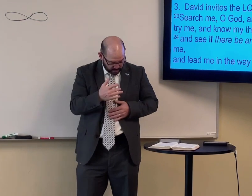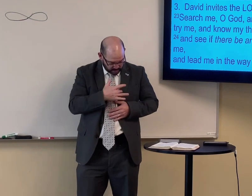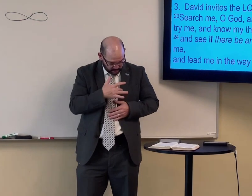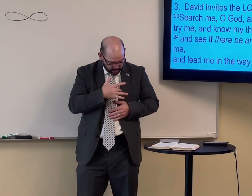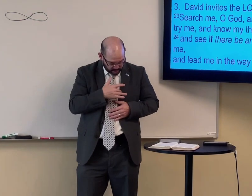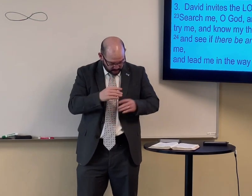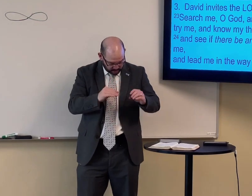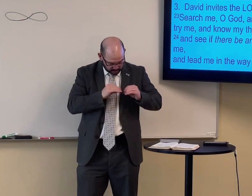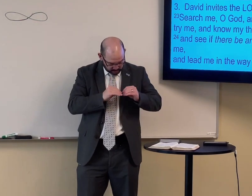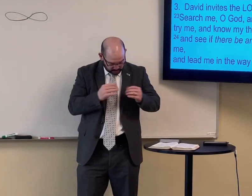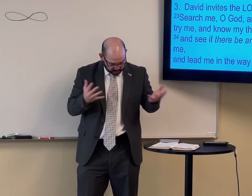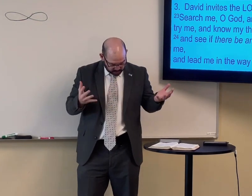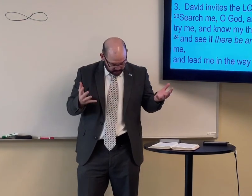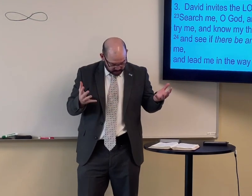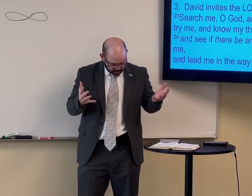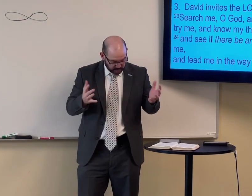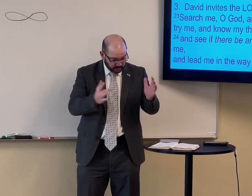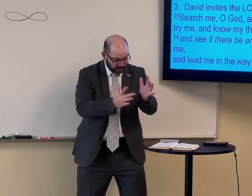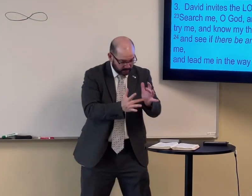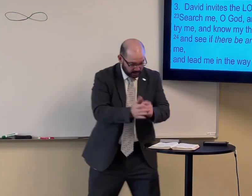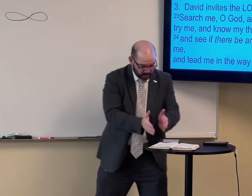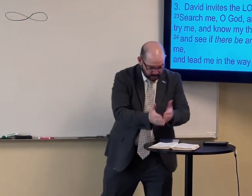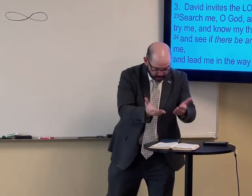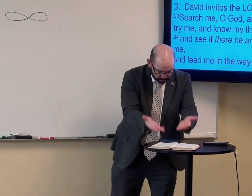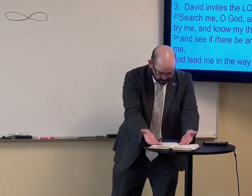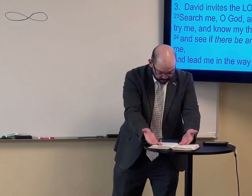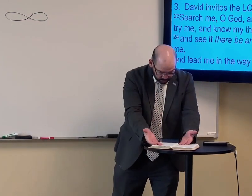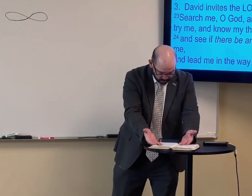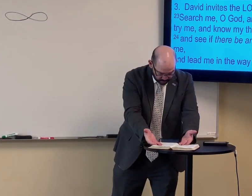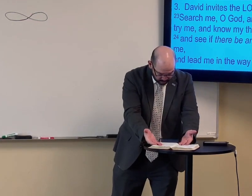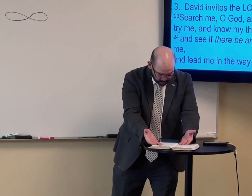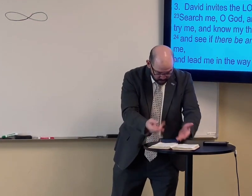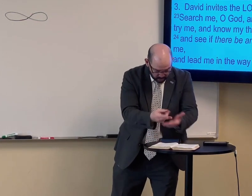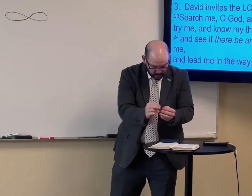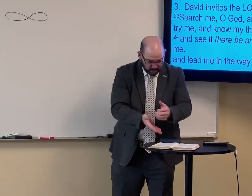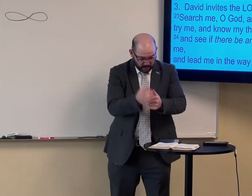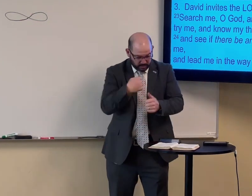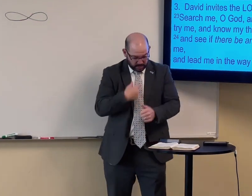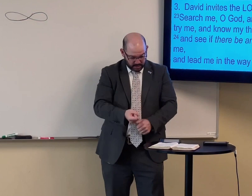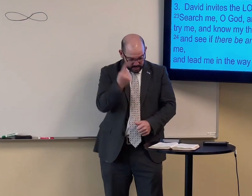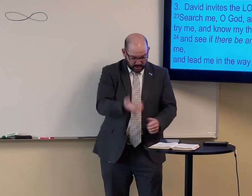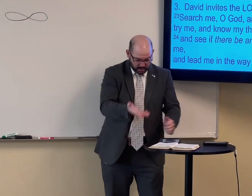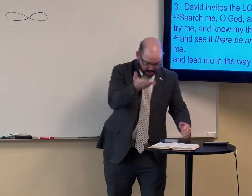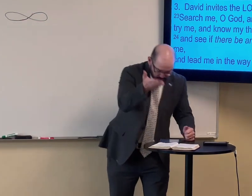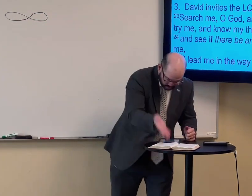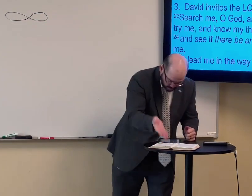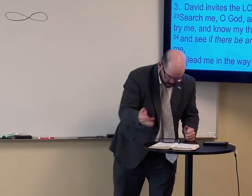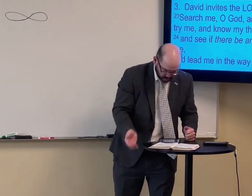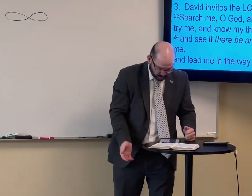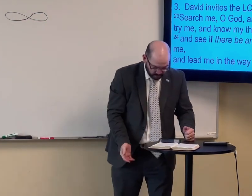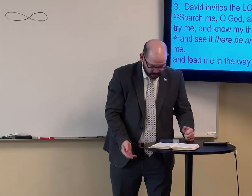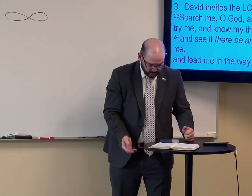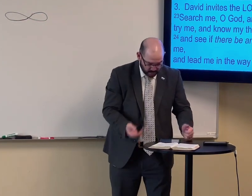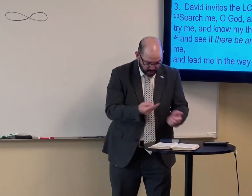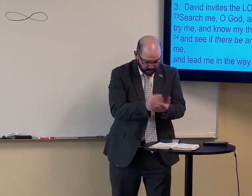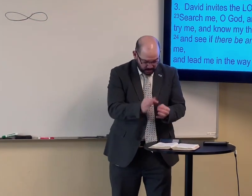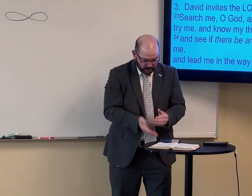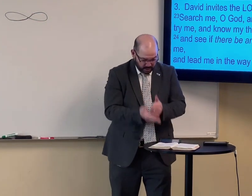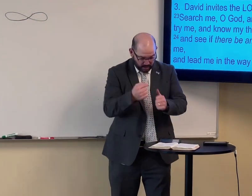Holy Spirit inside of us, teaching us, convicting us. The Bible, God's Word